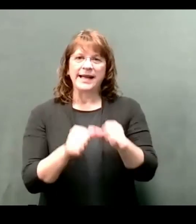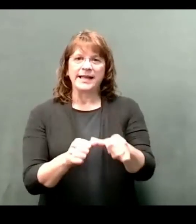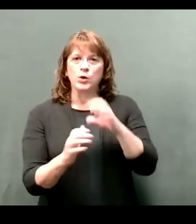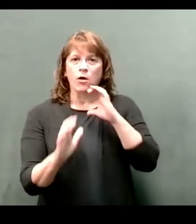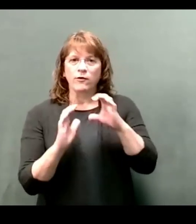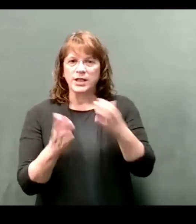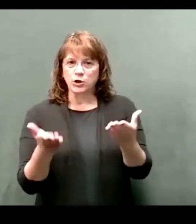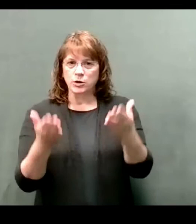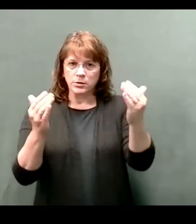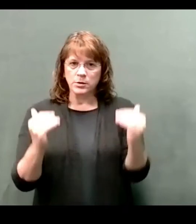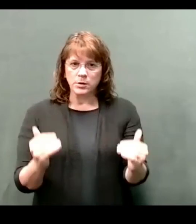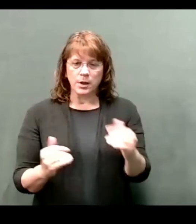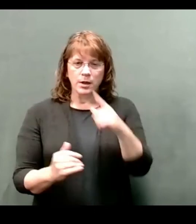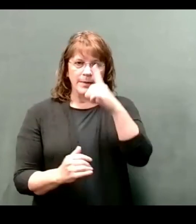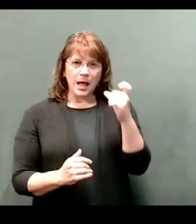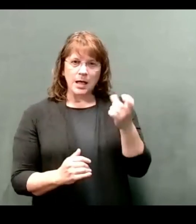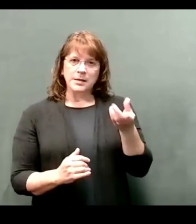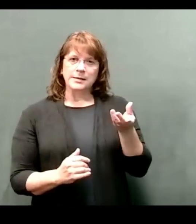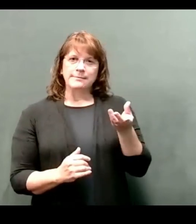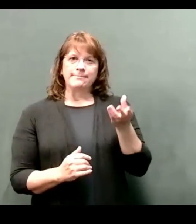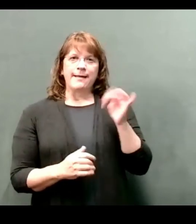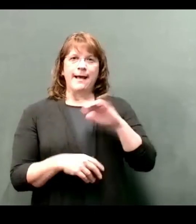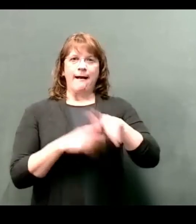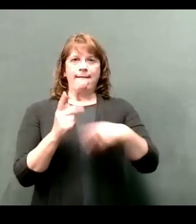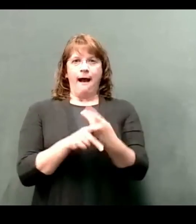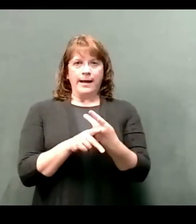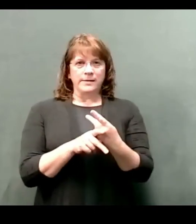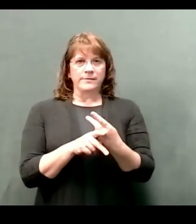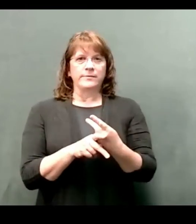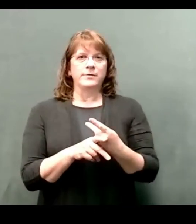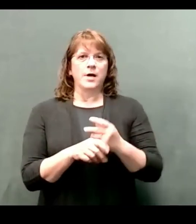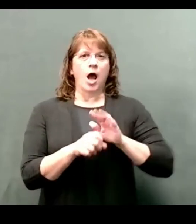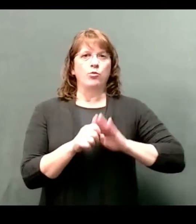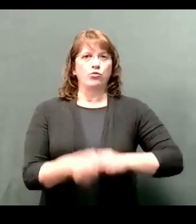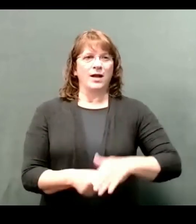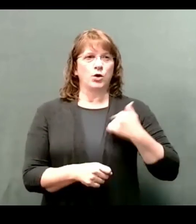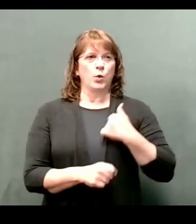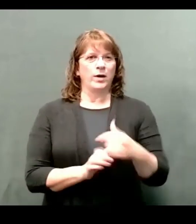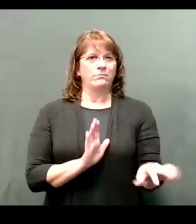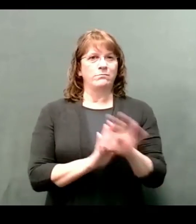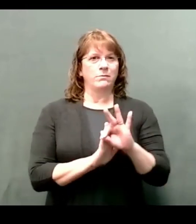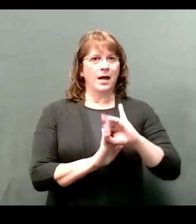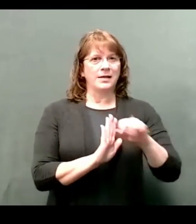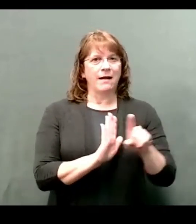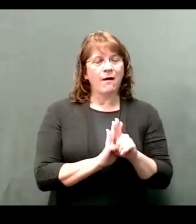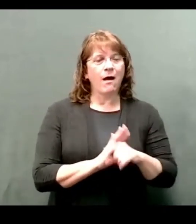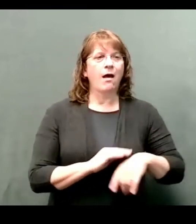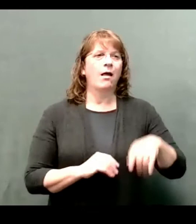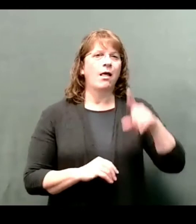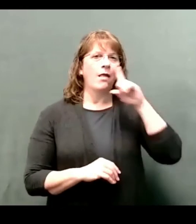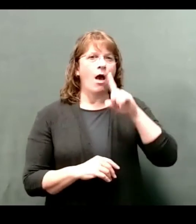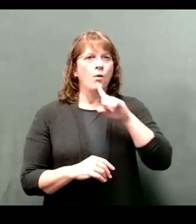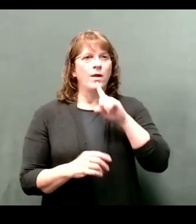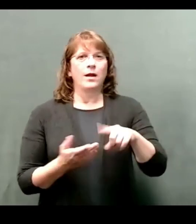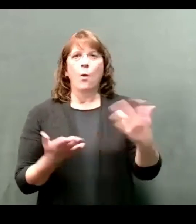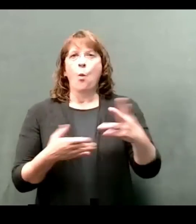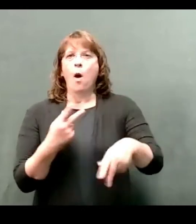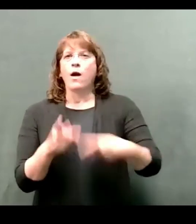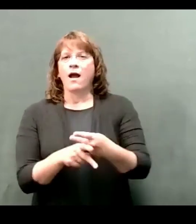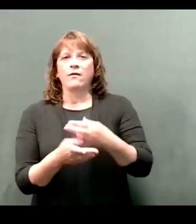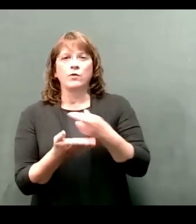here. Because of the kinds of oppression we identified, we tried to be really thoughtful about what resources might be helpful for continued